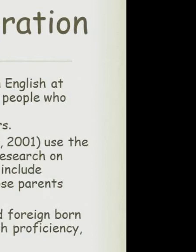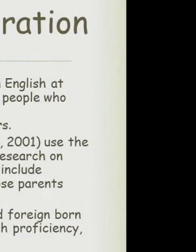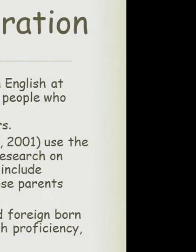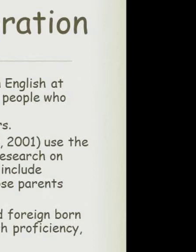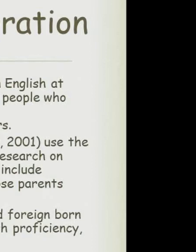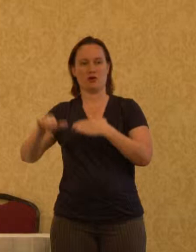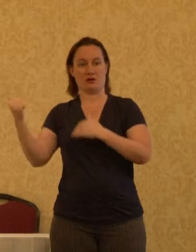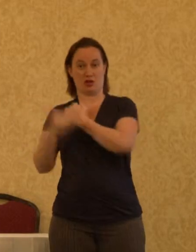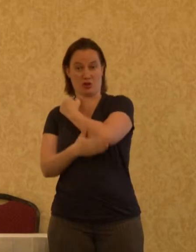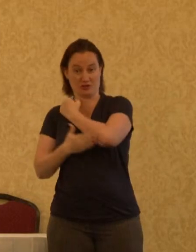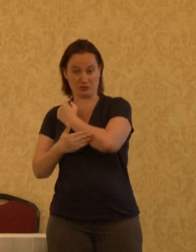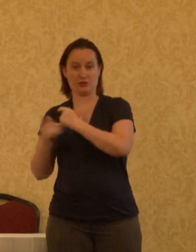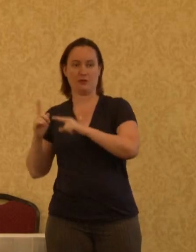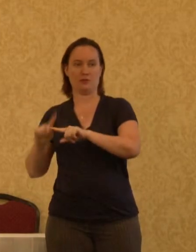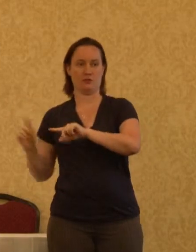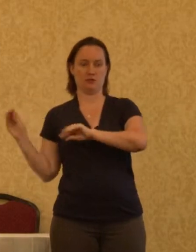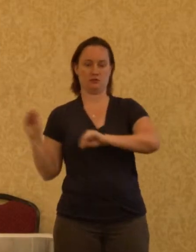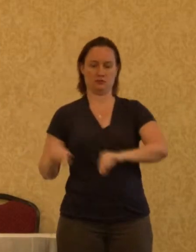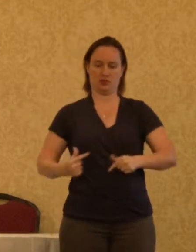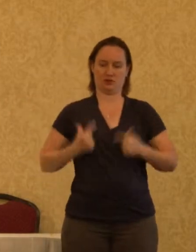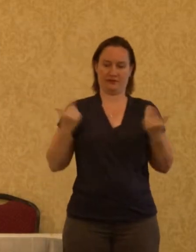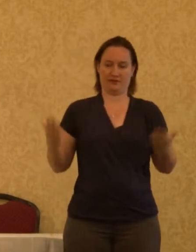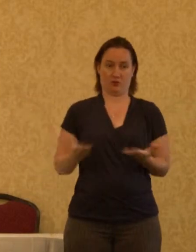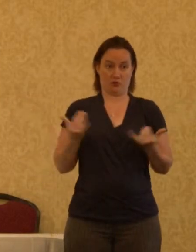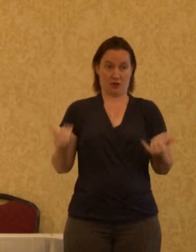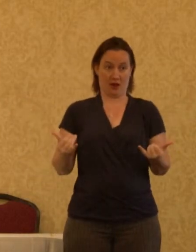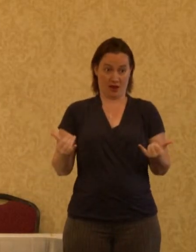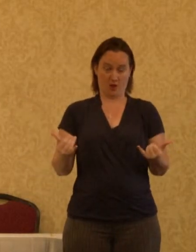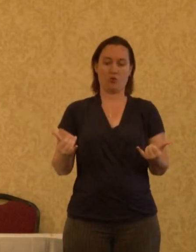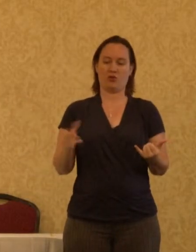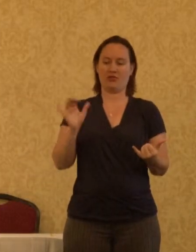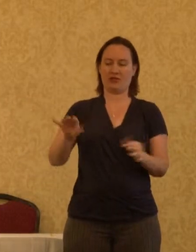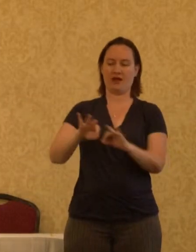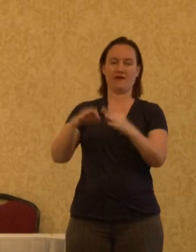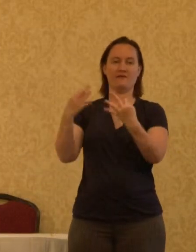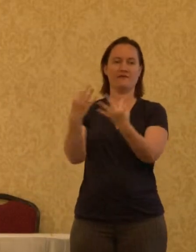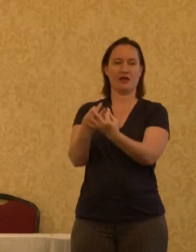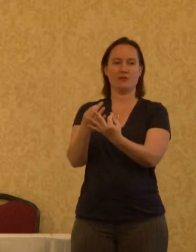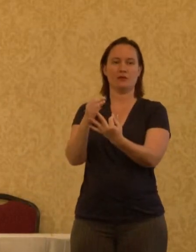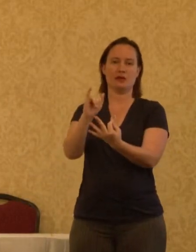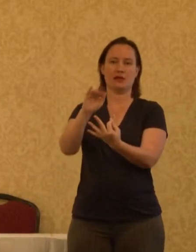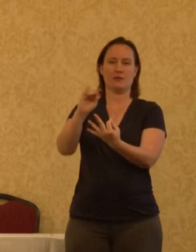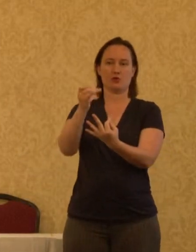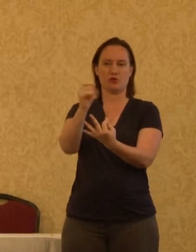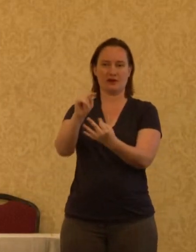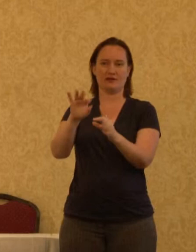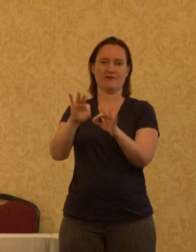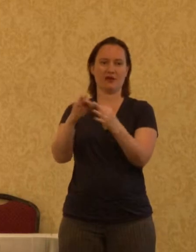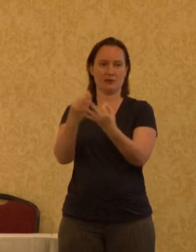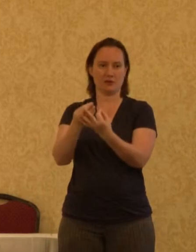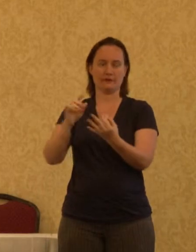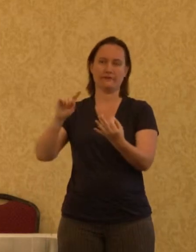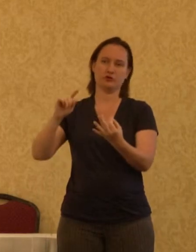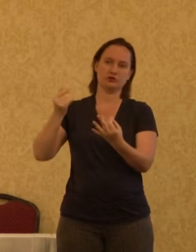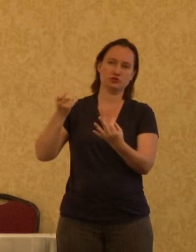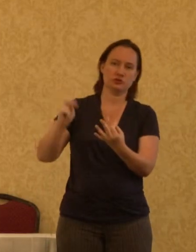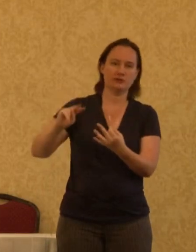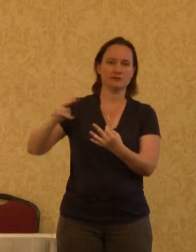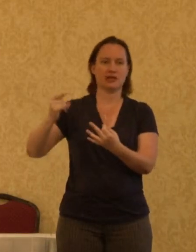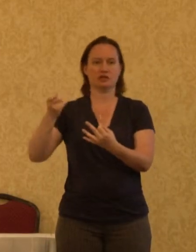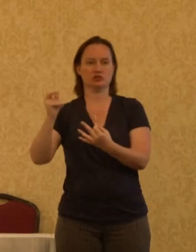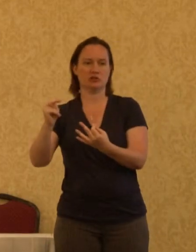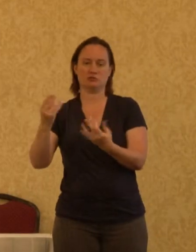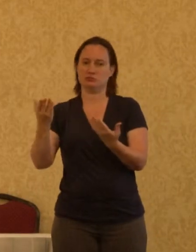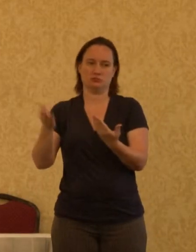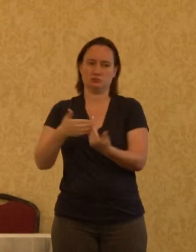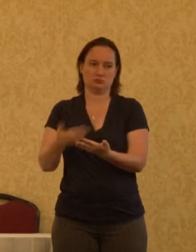US, but reflects the fact that this is a family that is an immigrant family regardless of whether the children were born